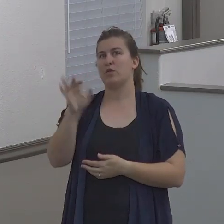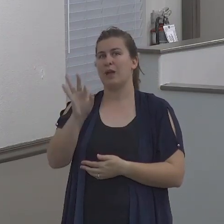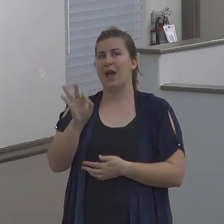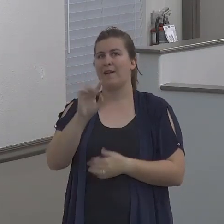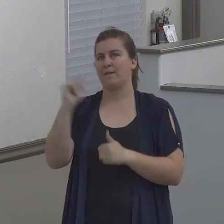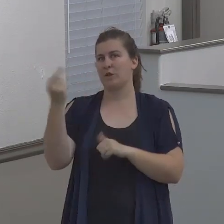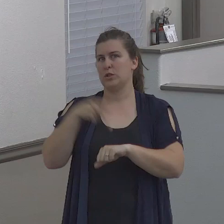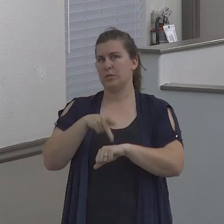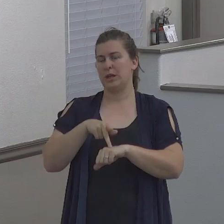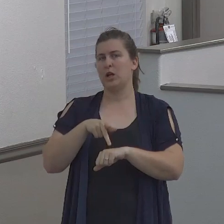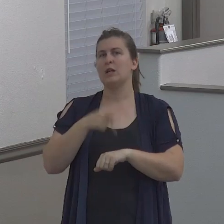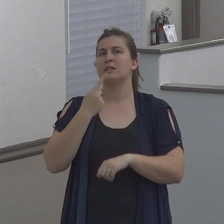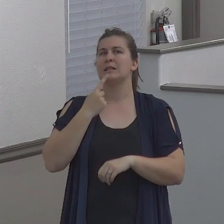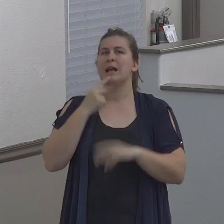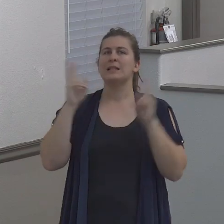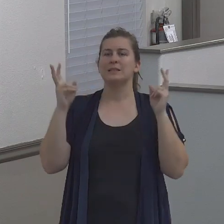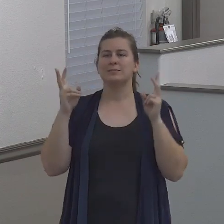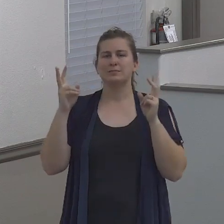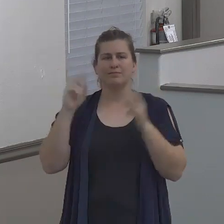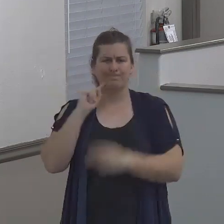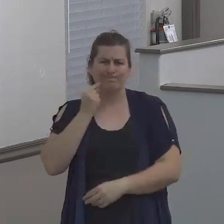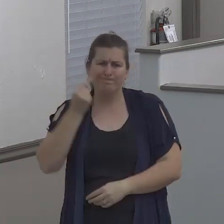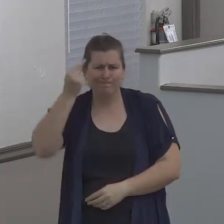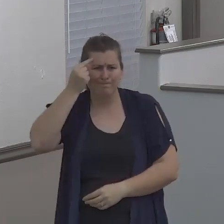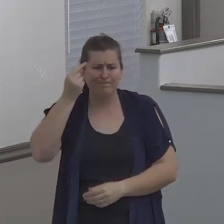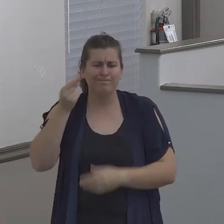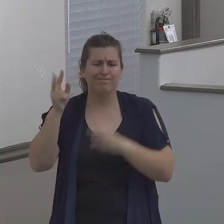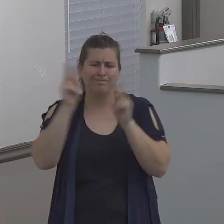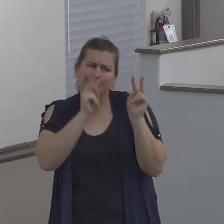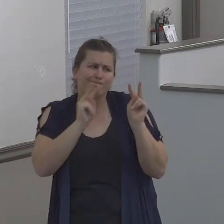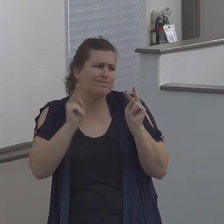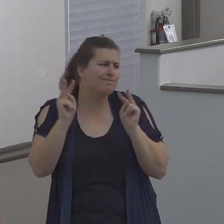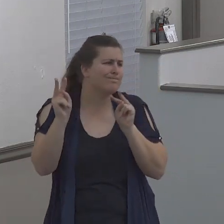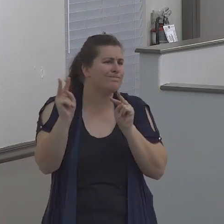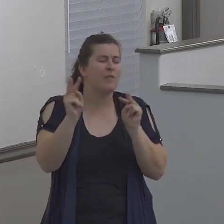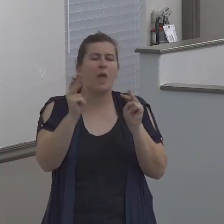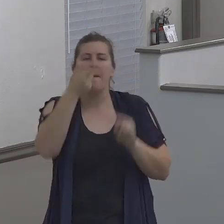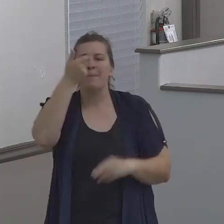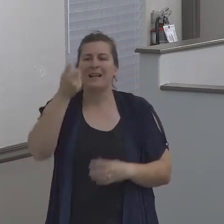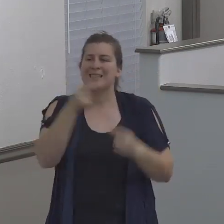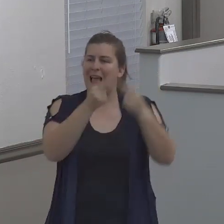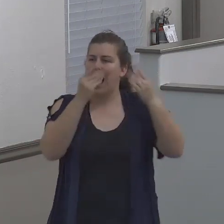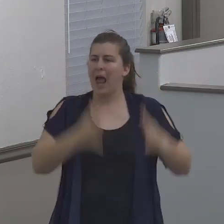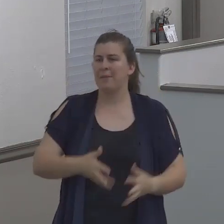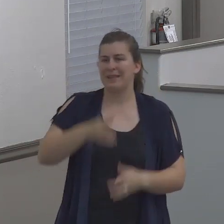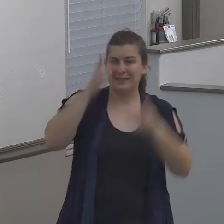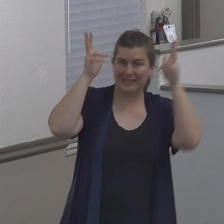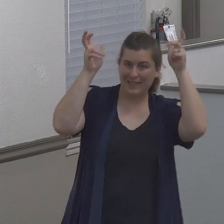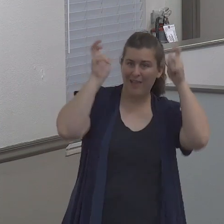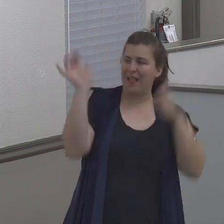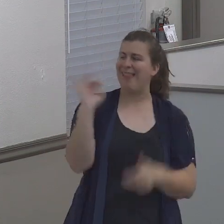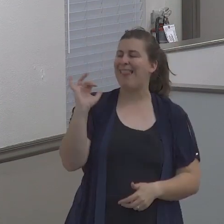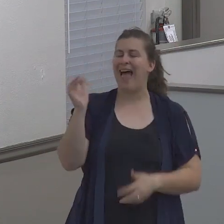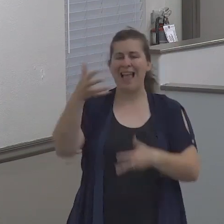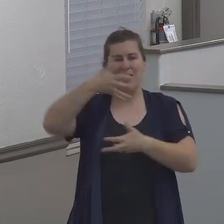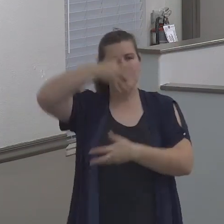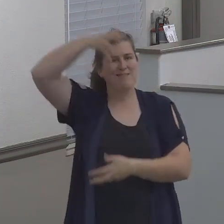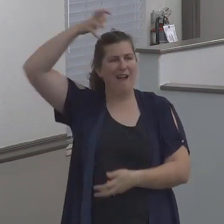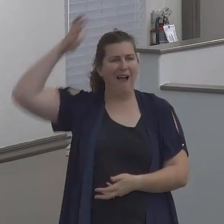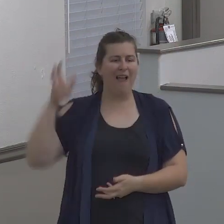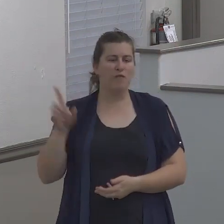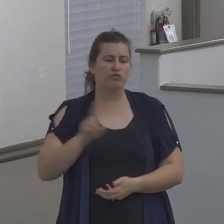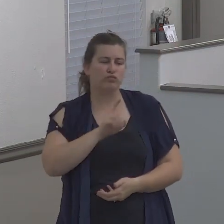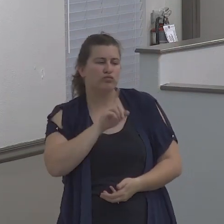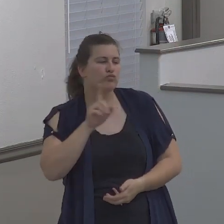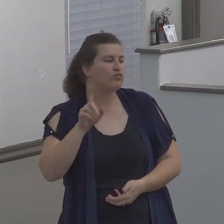In chapter 5 of 1 Peter, verse 8 and 9, look at, be sober, be vigilant, because your adversary, the